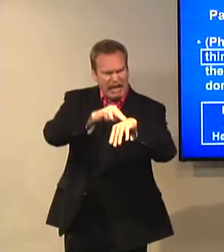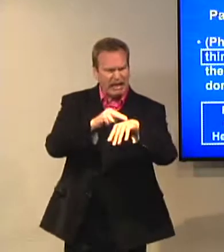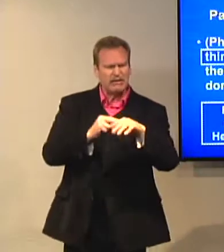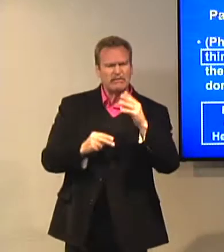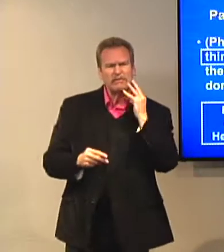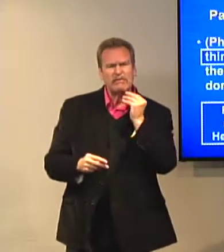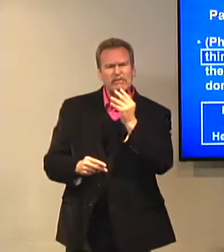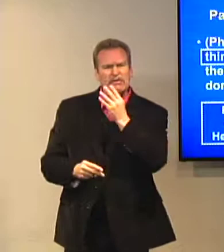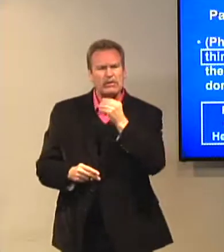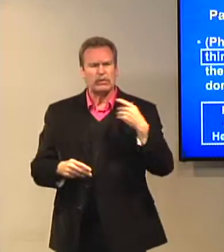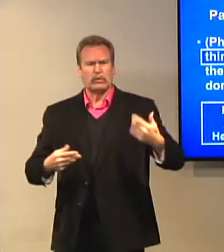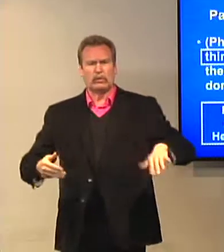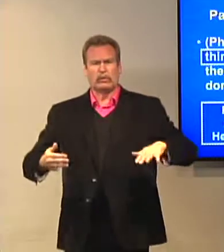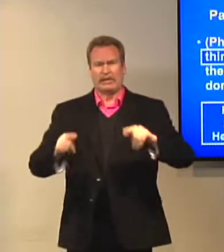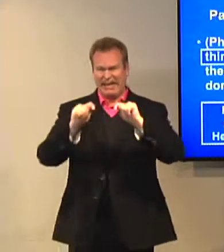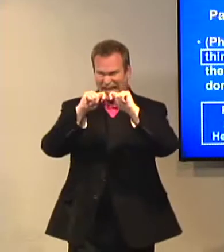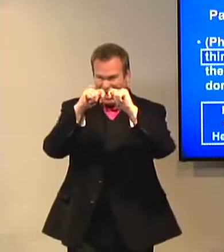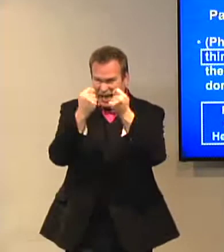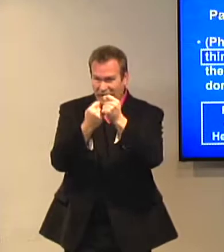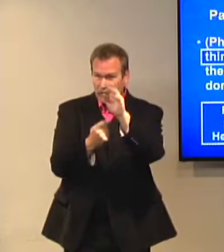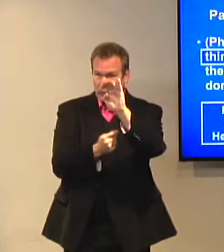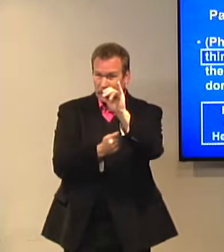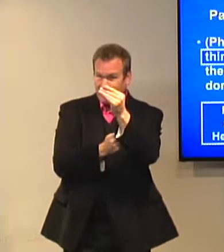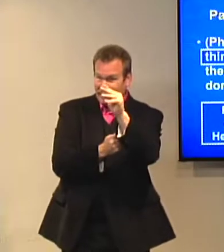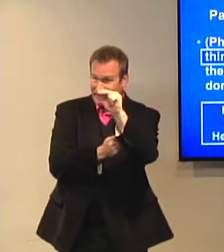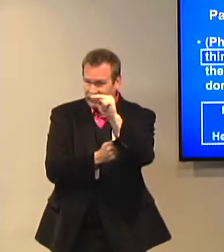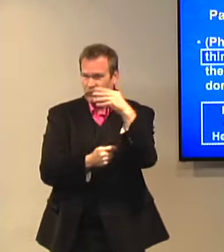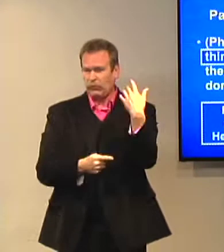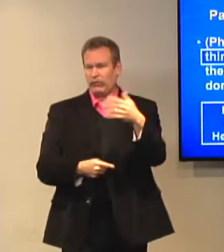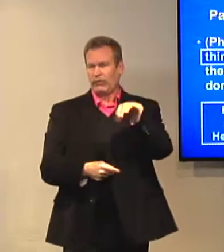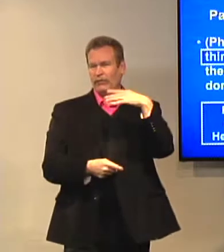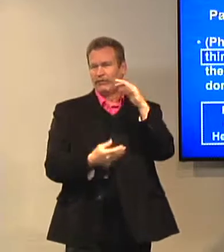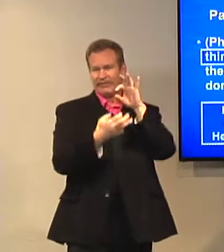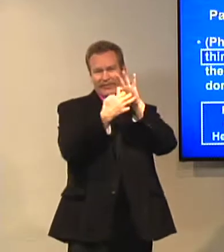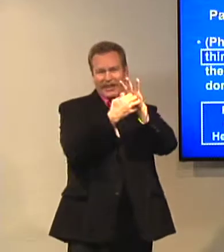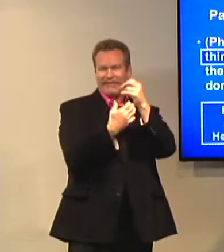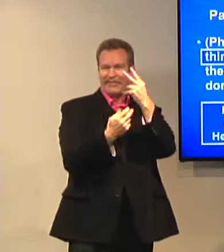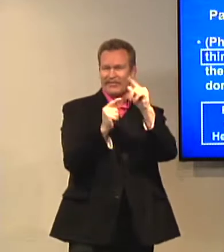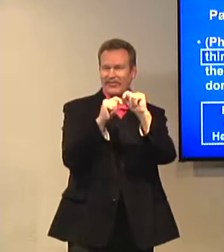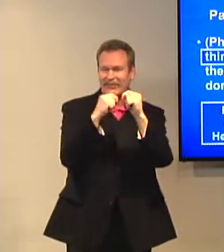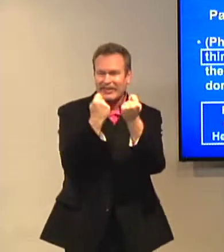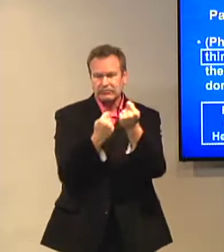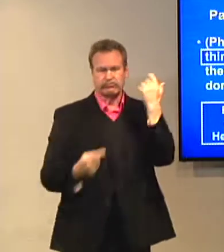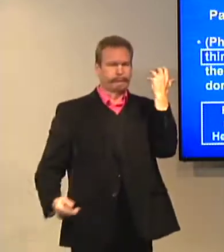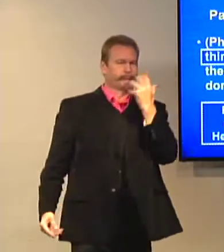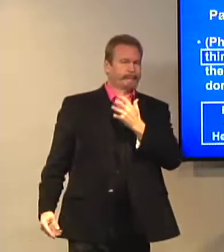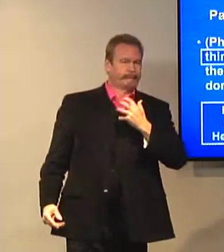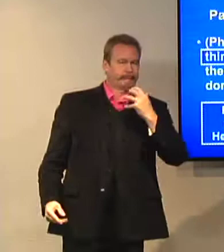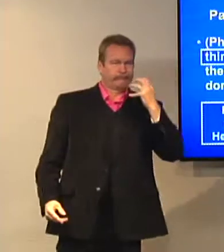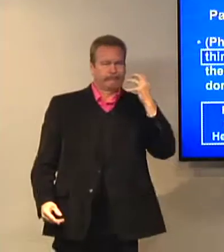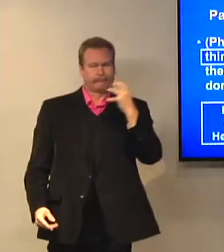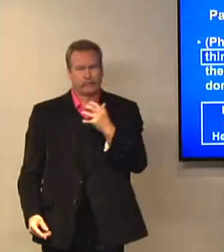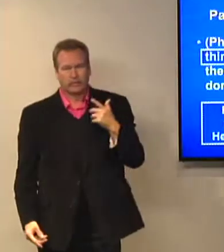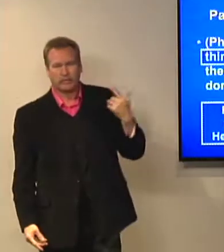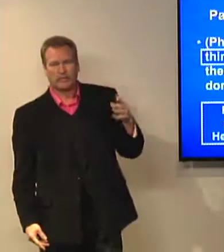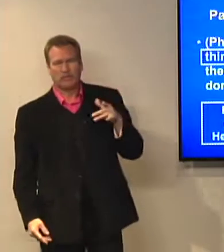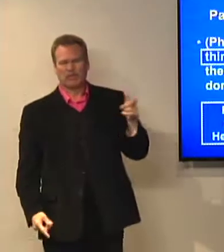speaks about circumcised on the eighth day, of the nation of Israel, of the tribe of Benjamin, Hebrew